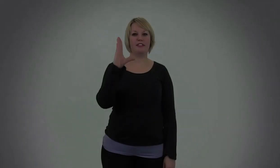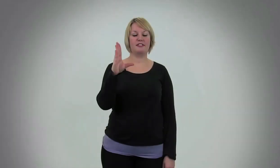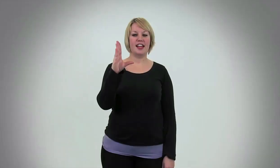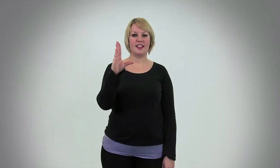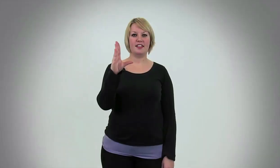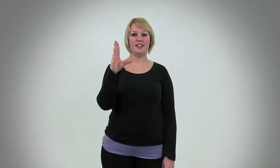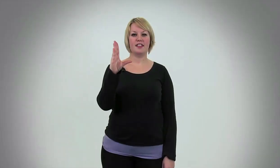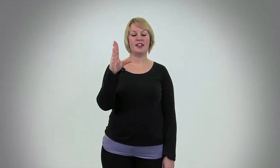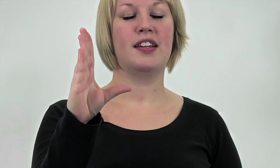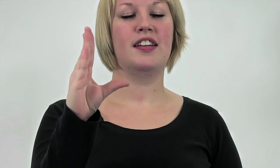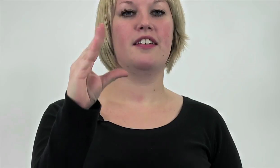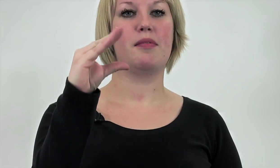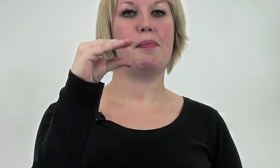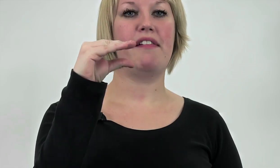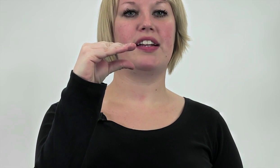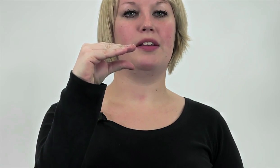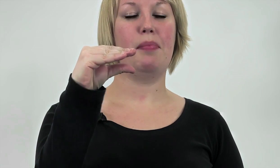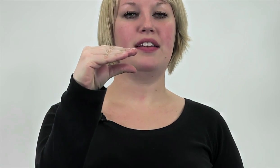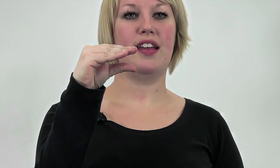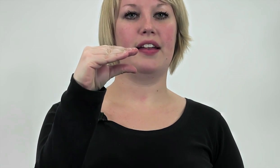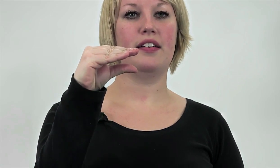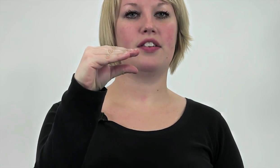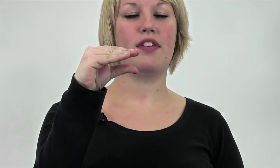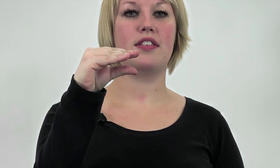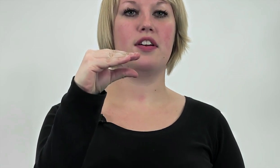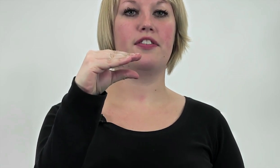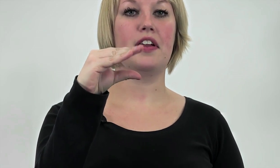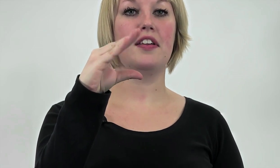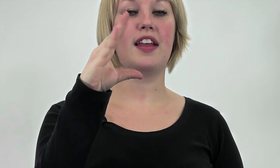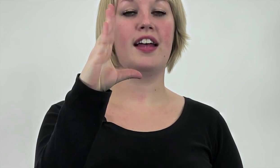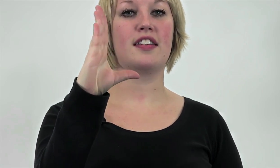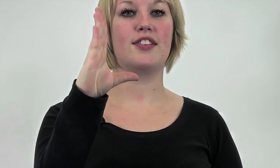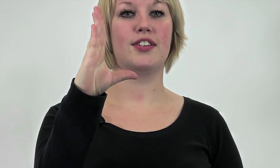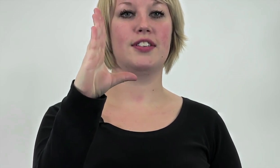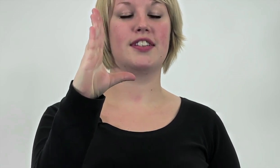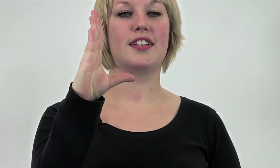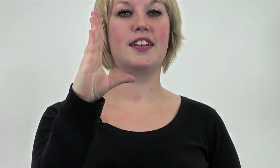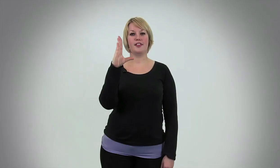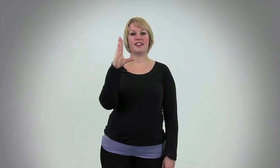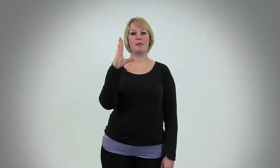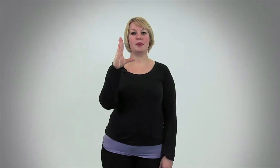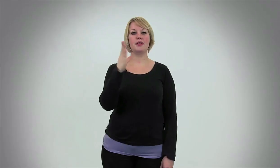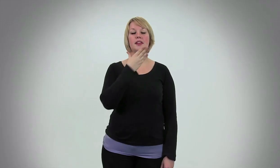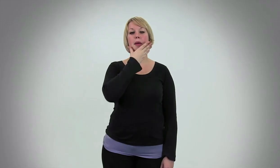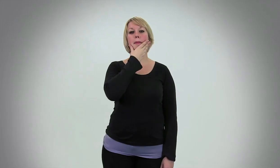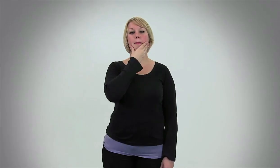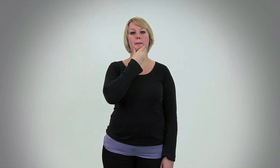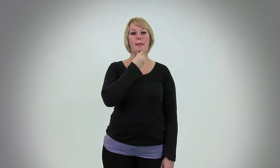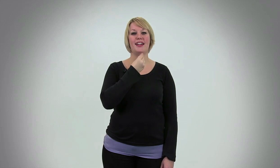Parallel flat hand. From a parallel bent hand, straighten your fingers at the knuckles. For example,